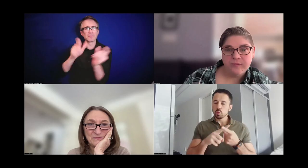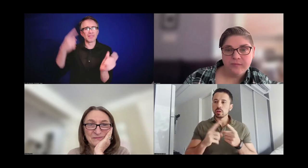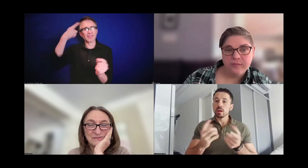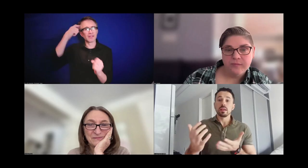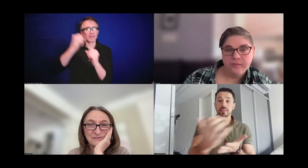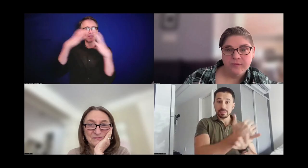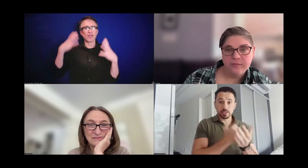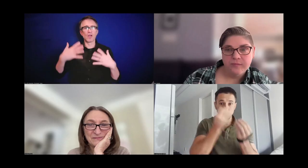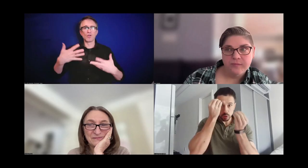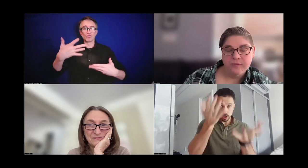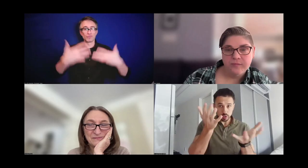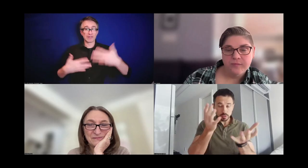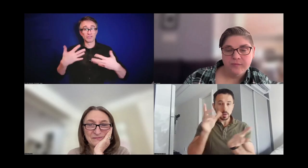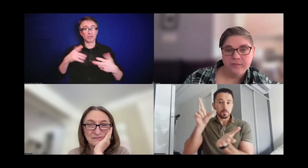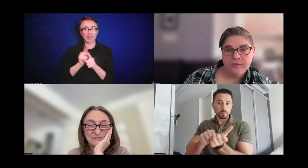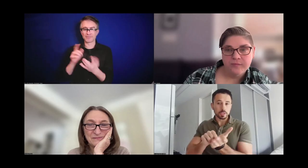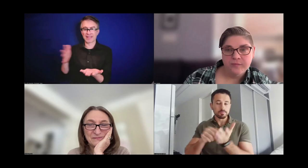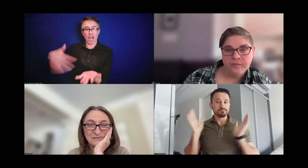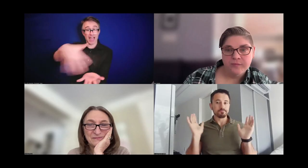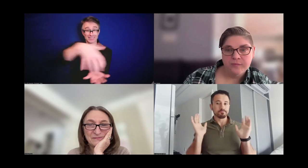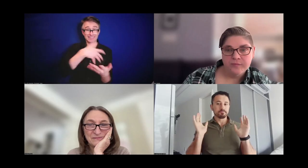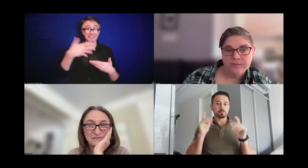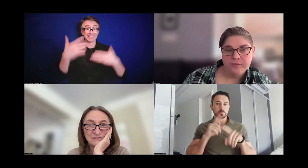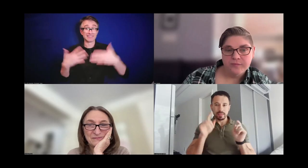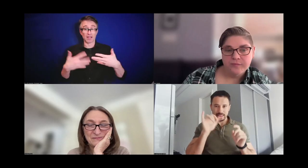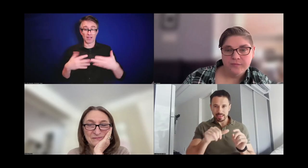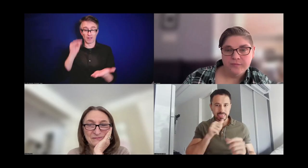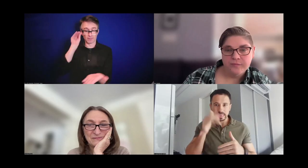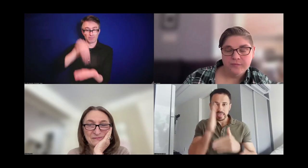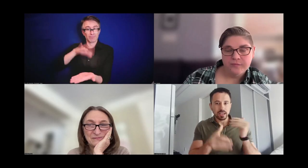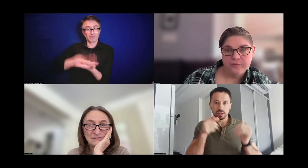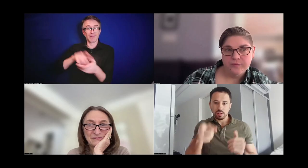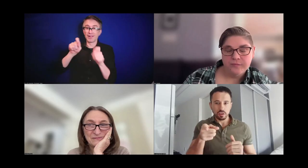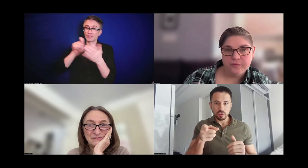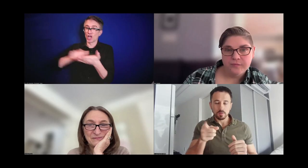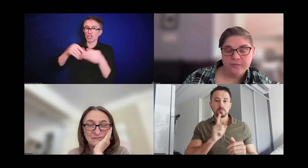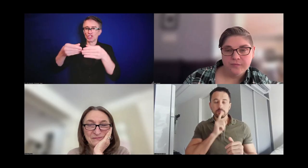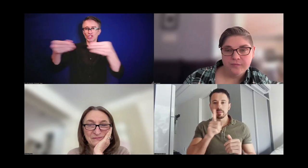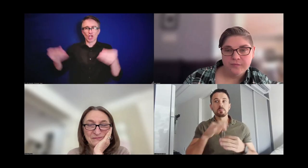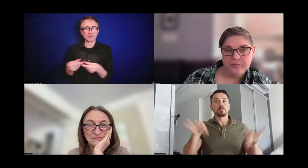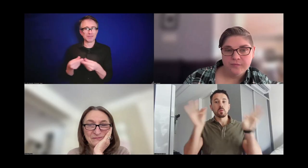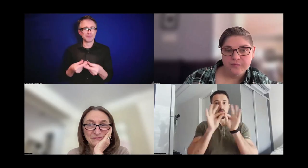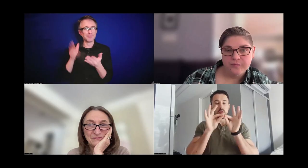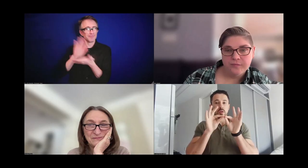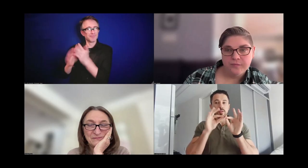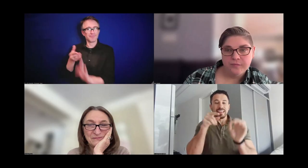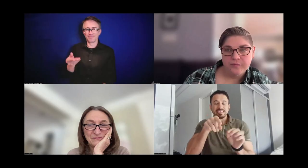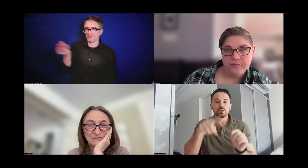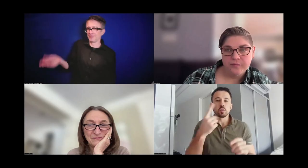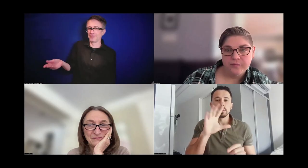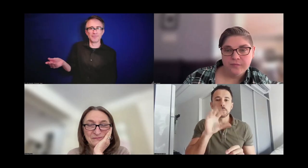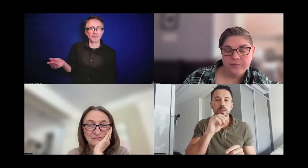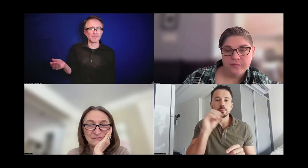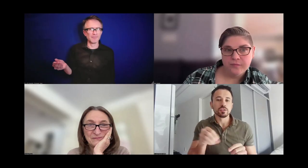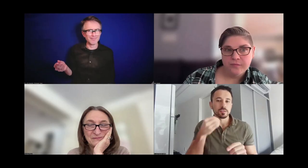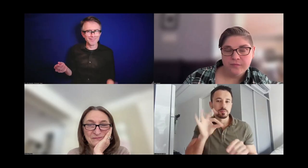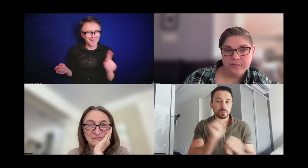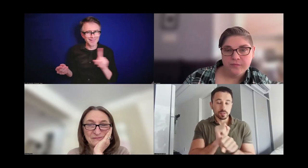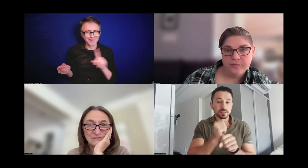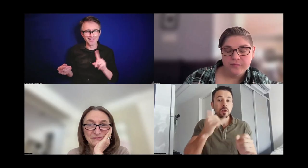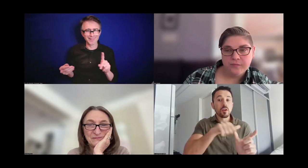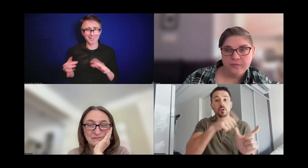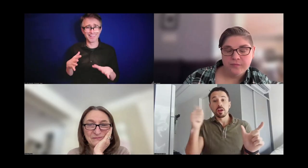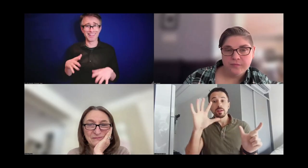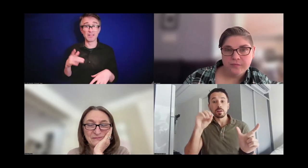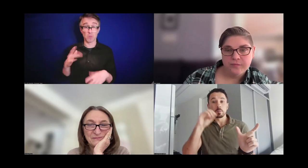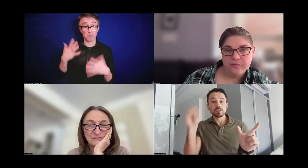what the research means and asking themselves what it means to collect the data from the research and publish. But that's not where it